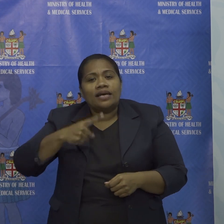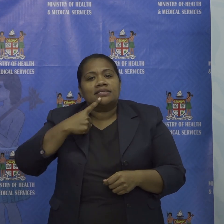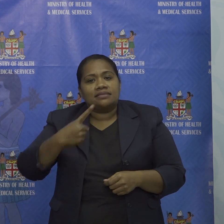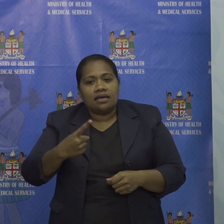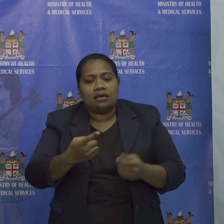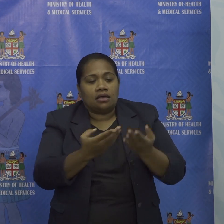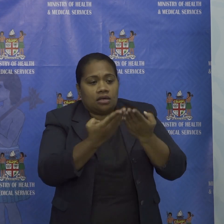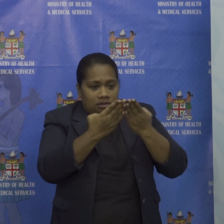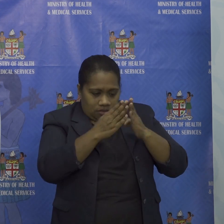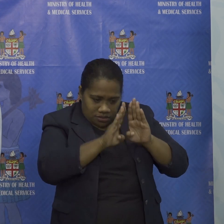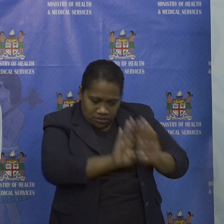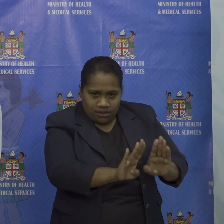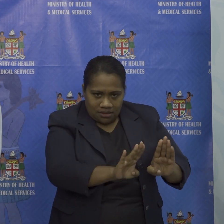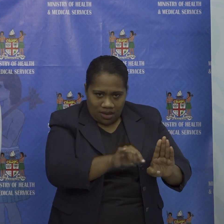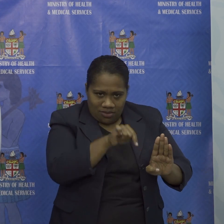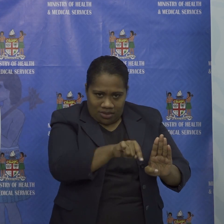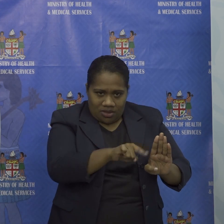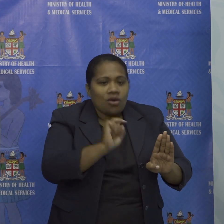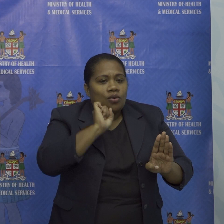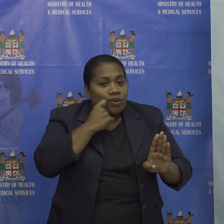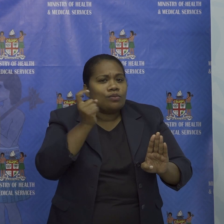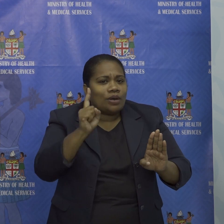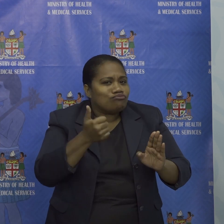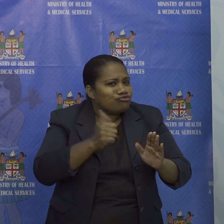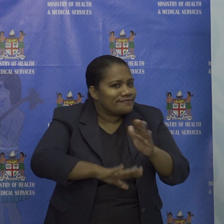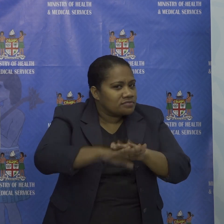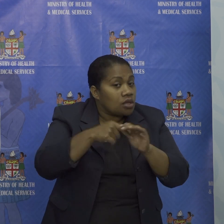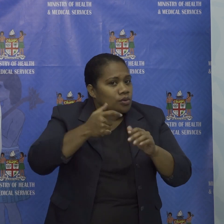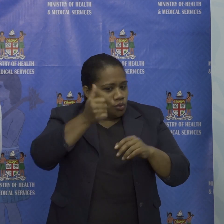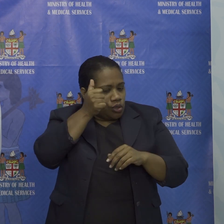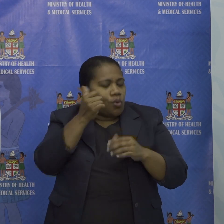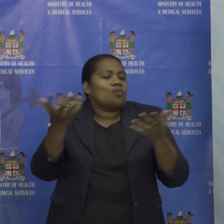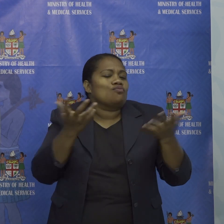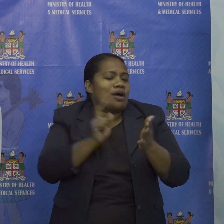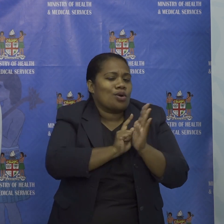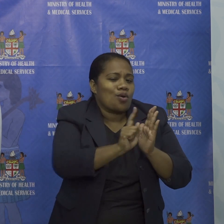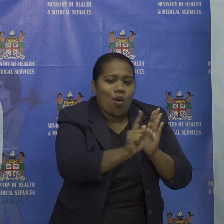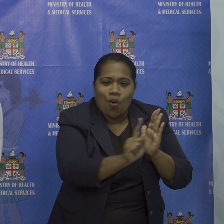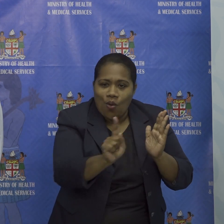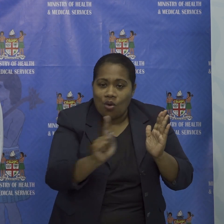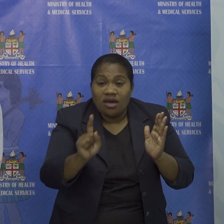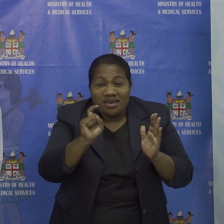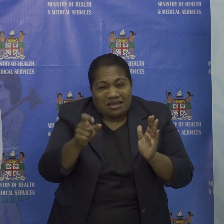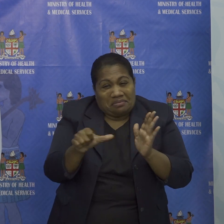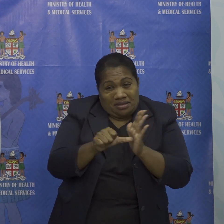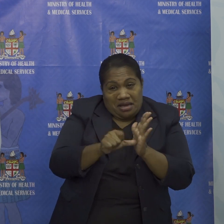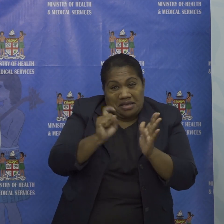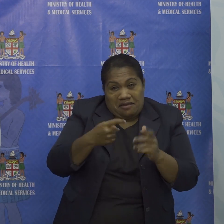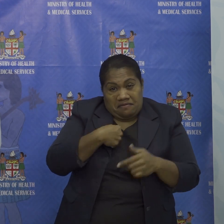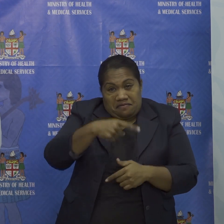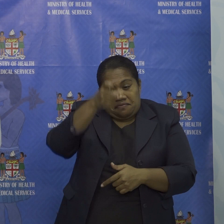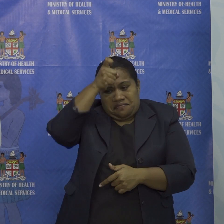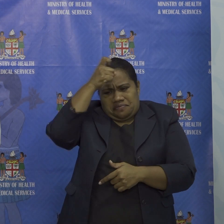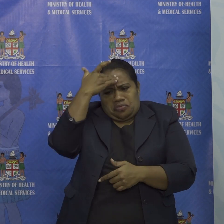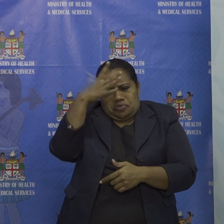useful, because we know where to go. It would have been a bit more difficult decision if I didn't know or I wasn't sure of the